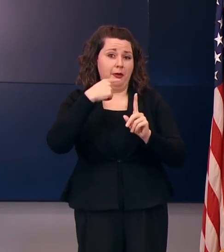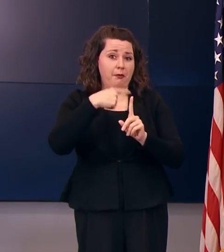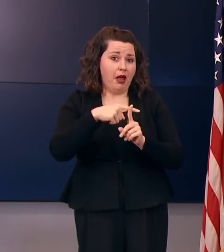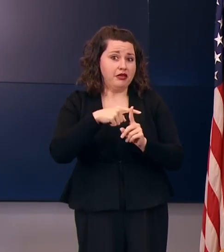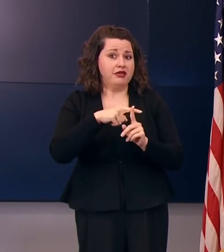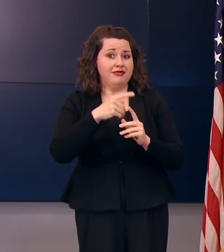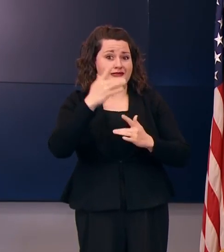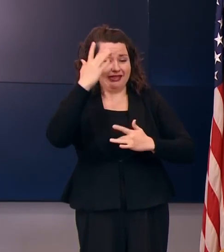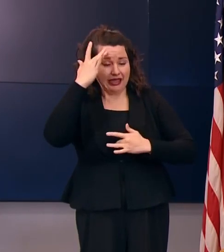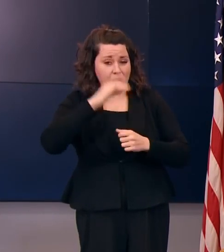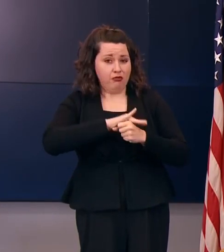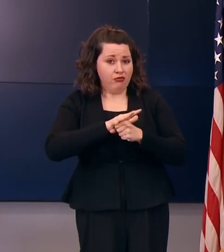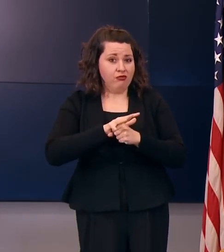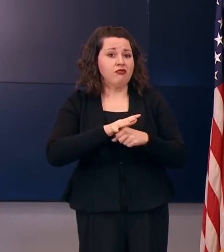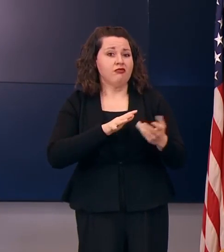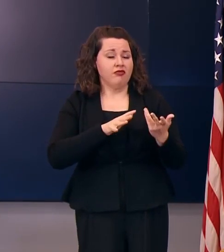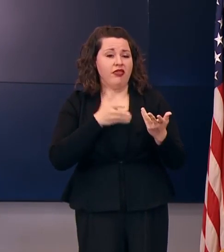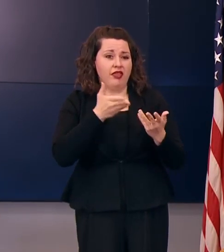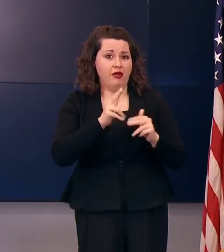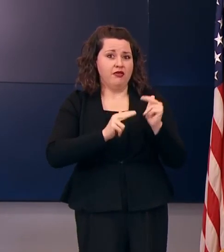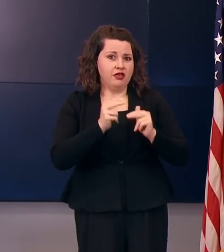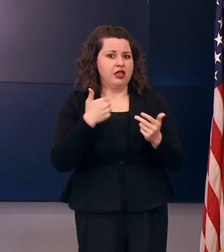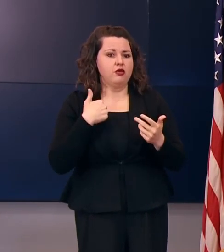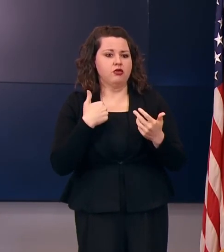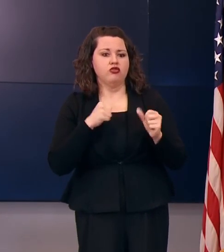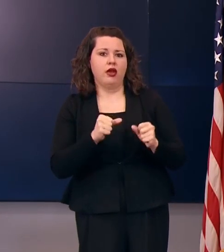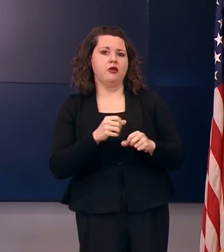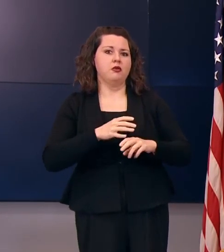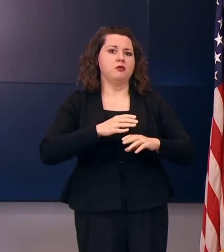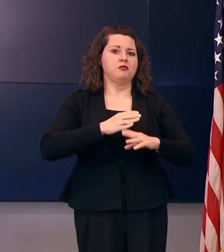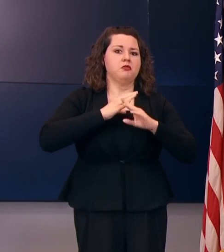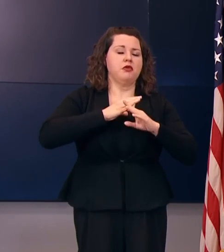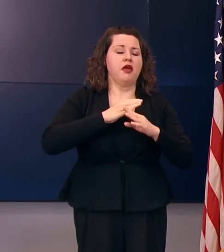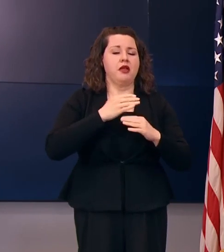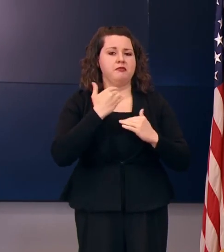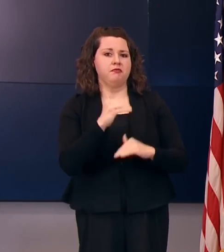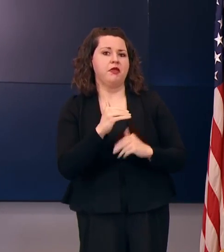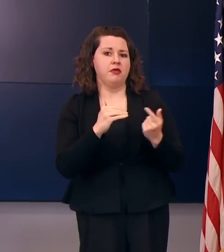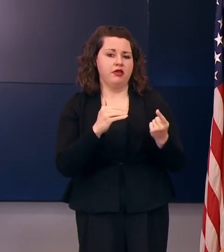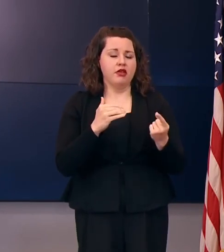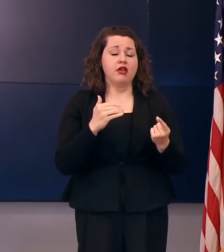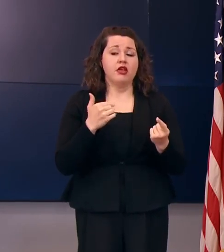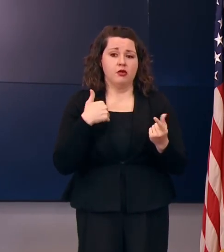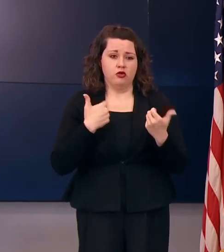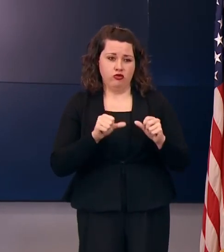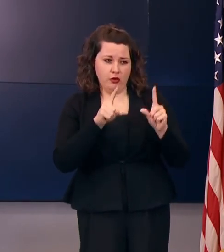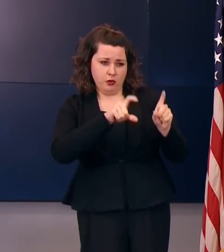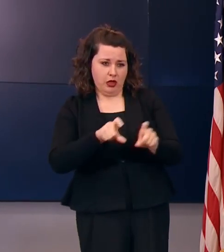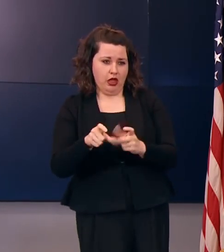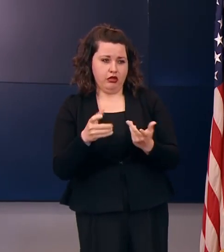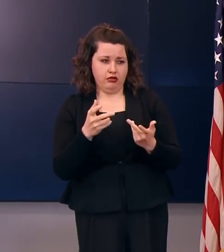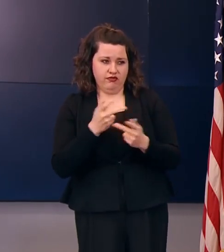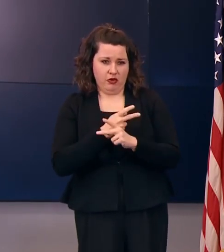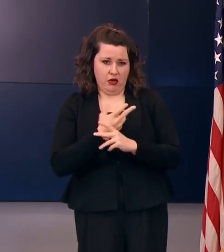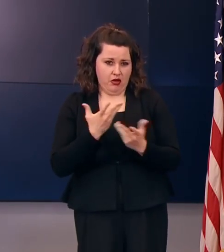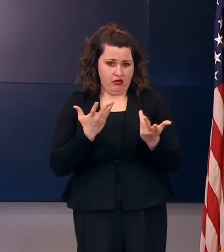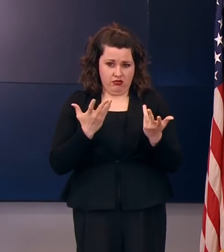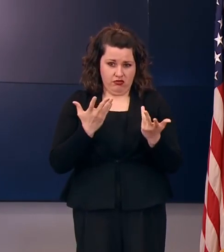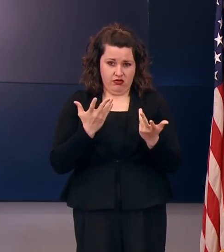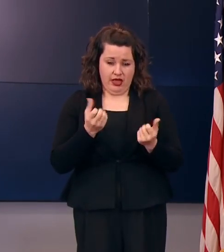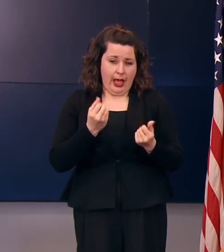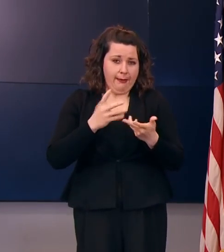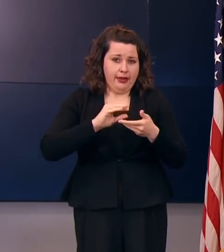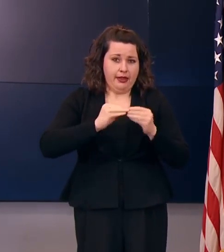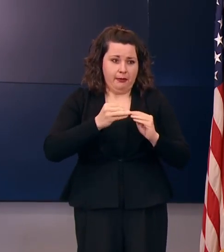facility so that we can get in front of that and again try to do some testing so that we can figure out if there is, a certain number